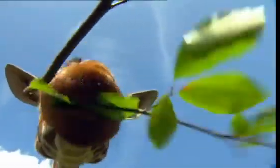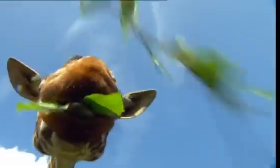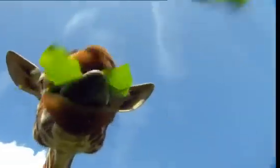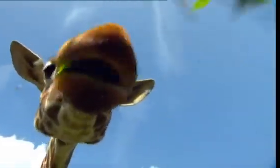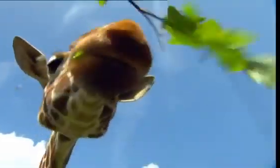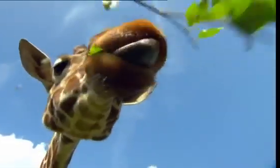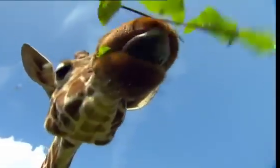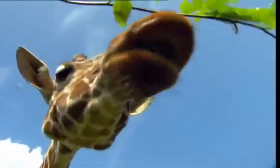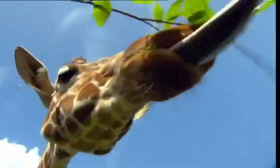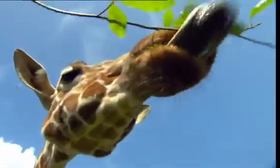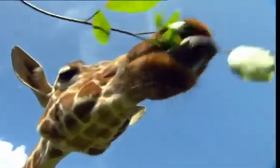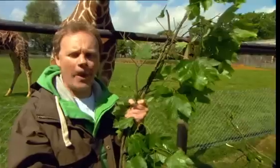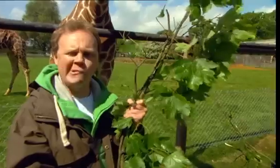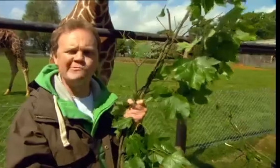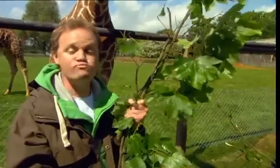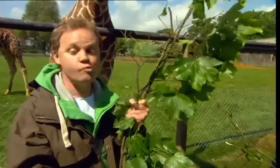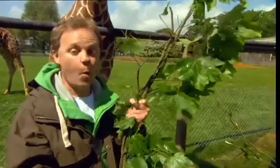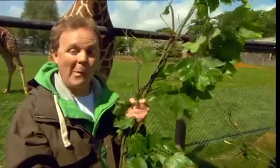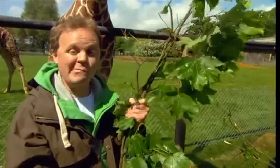chewing right there?